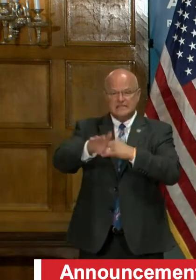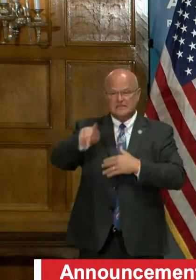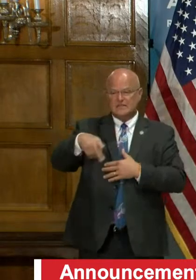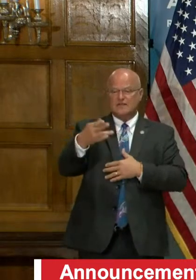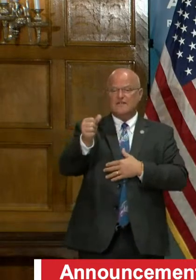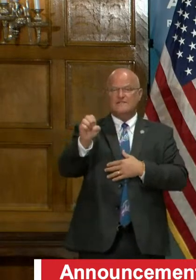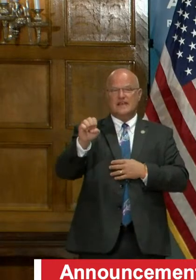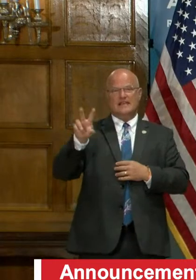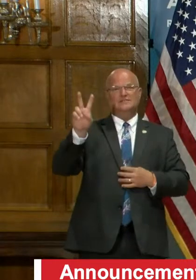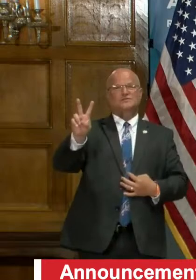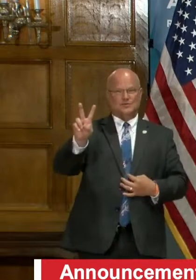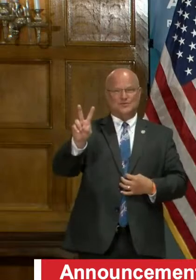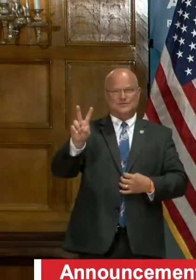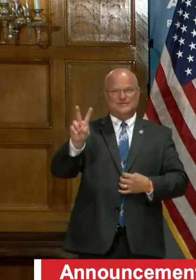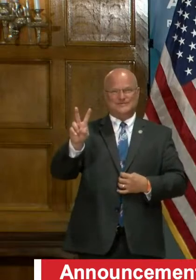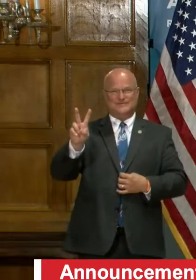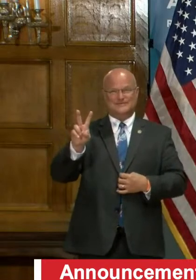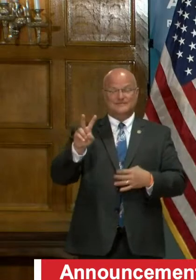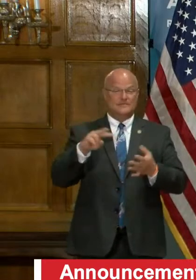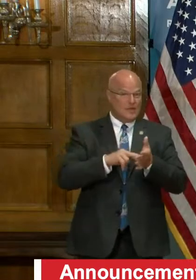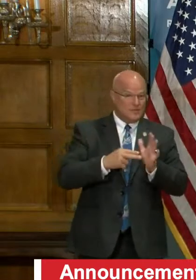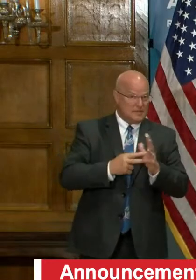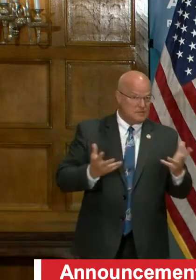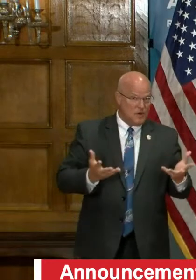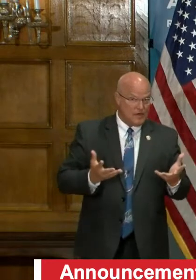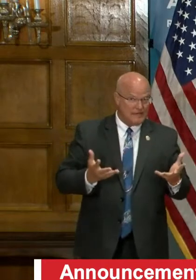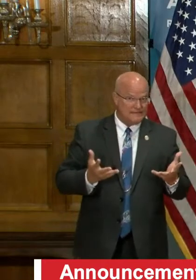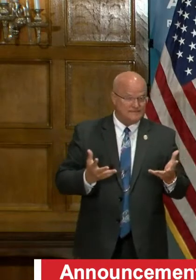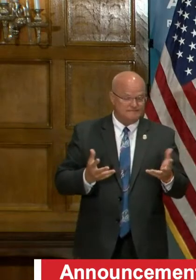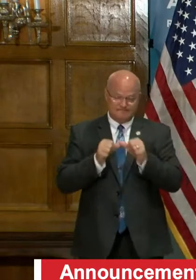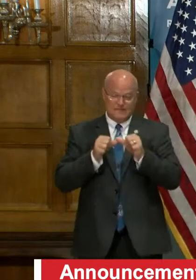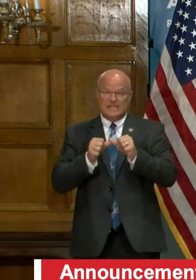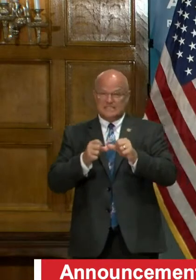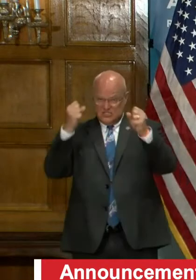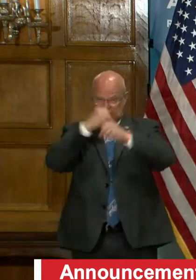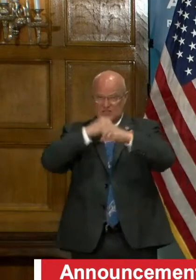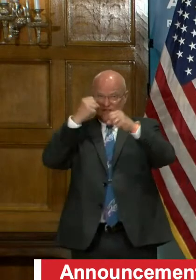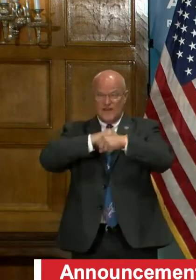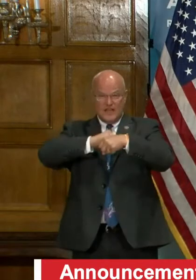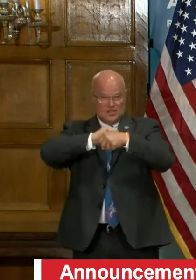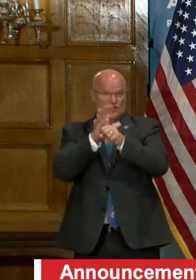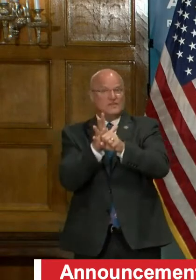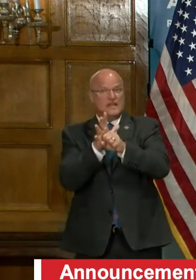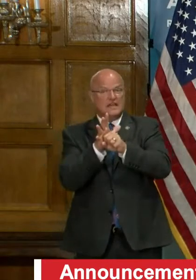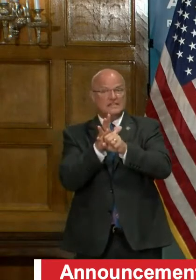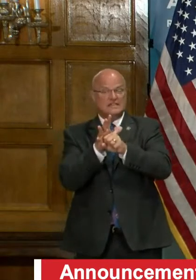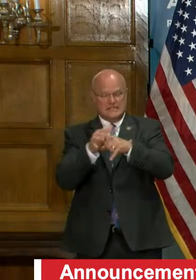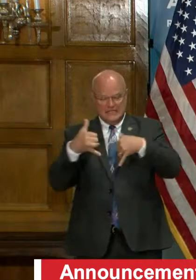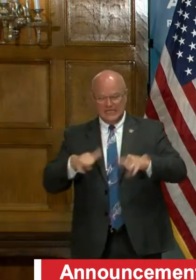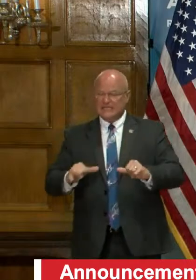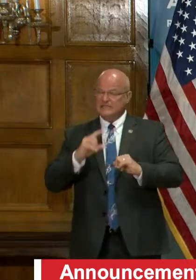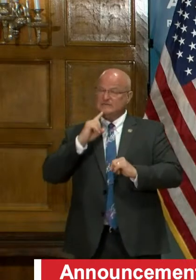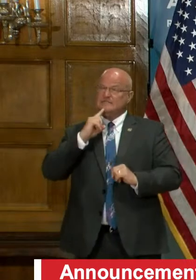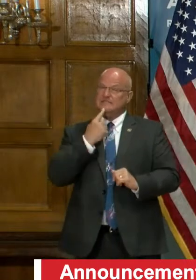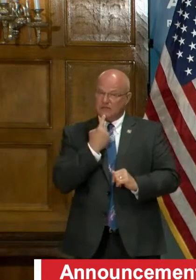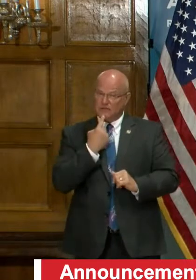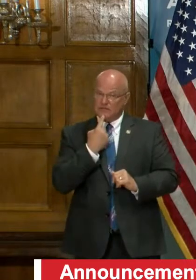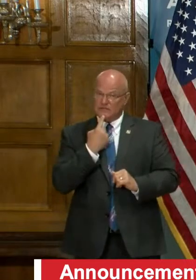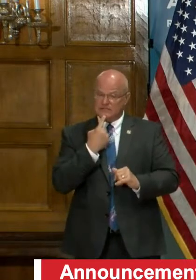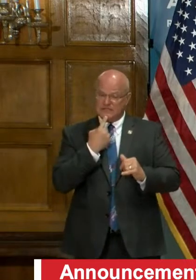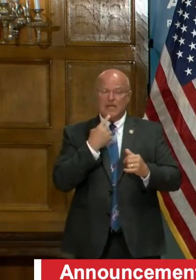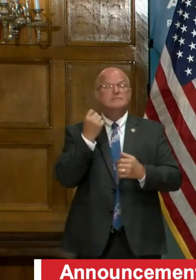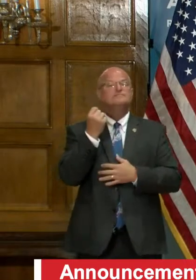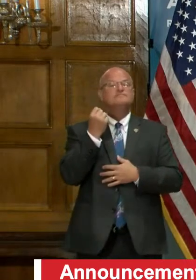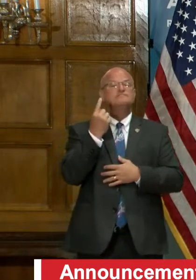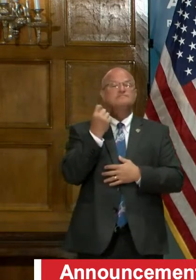2. Now this means that we continue to fight the virus, we continue to take it seriously, and